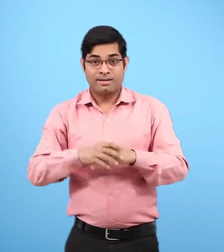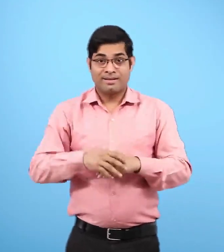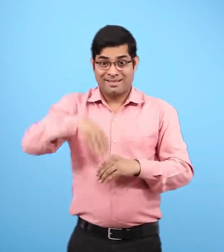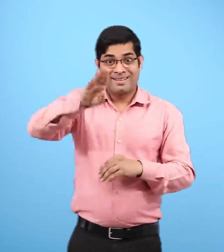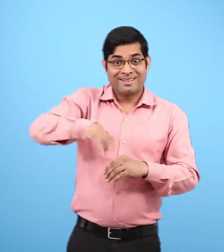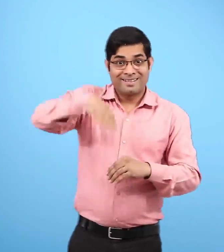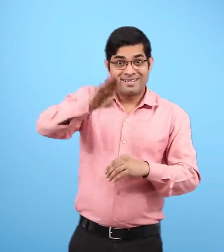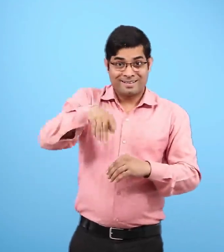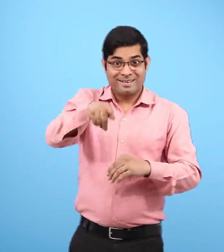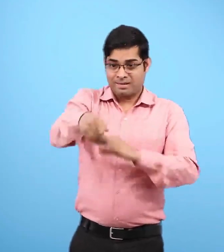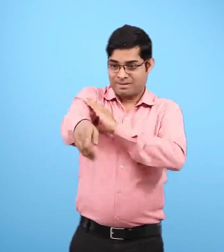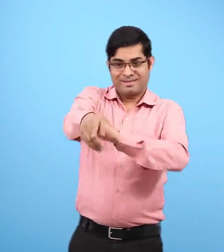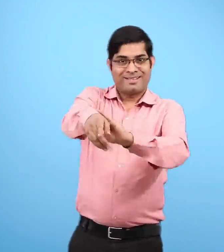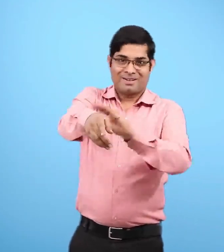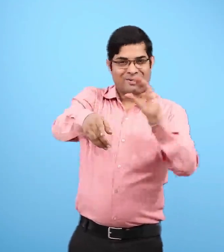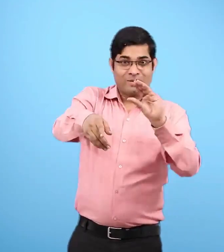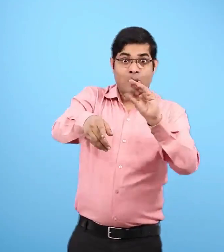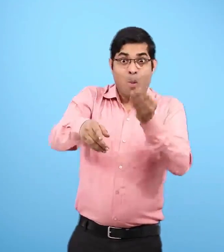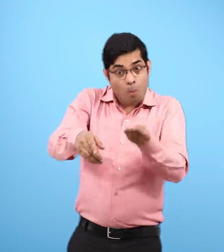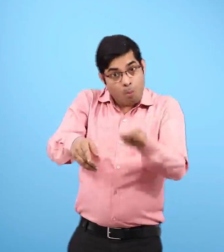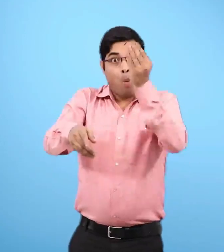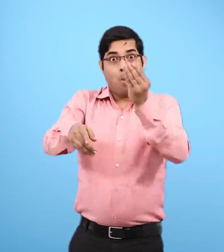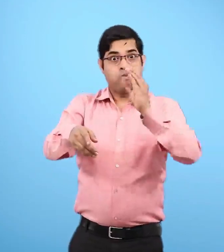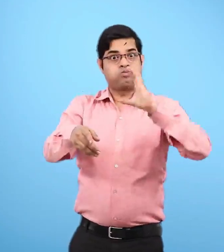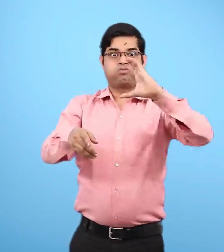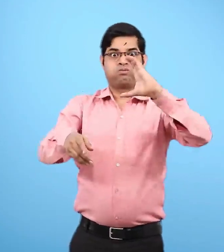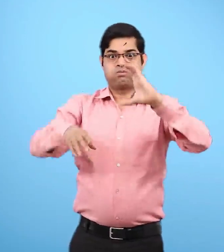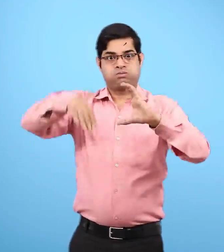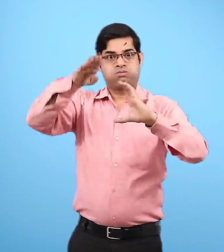Brush 3 is more round than your arm.